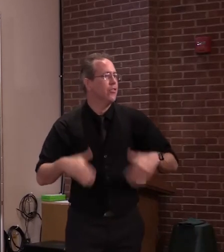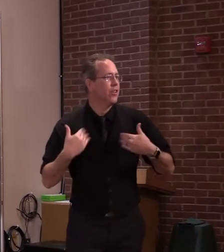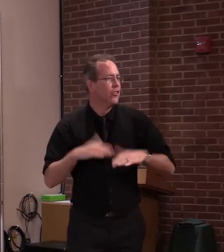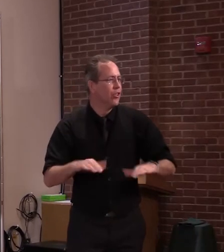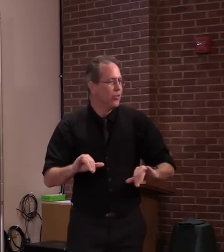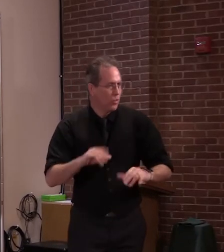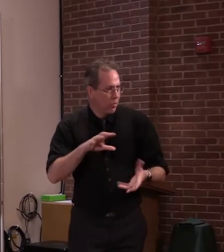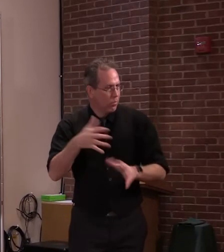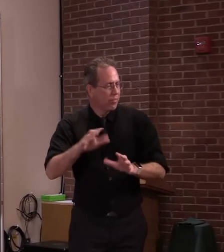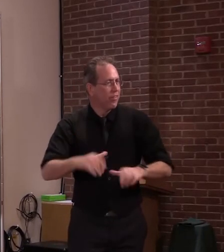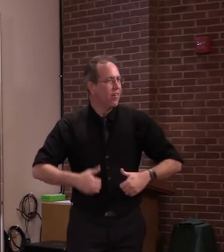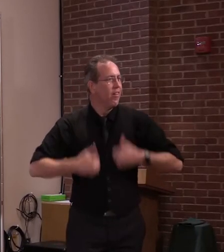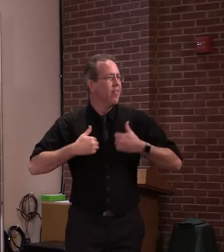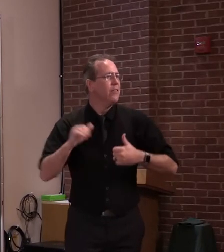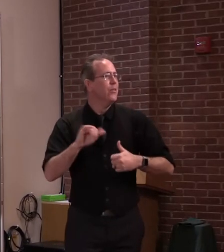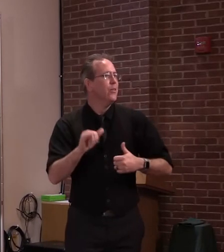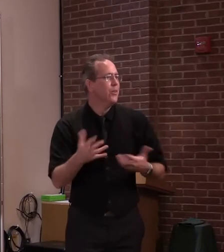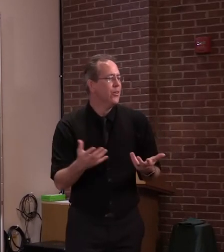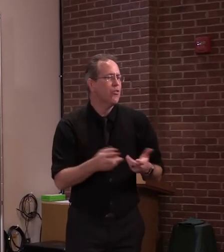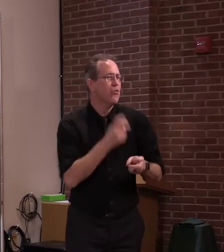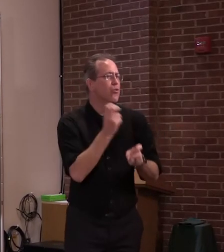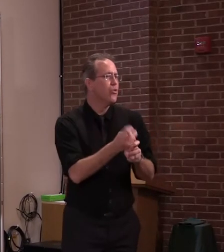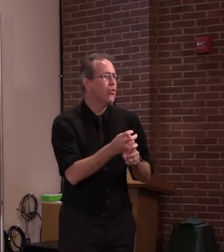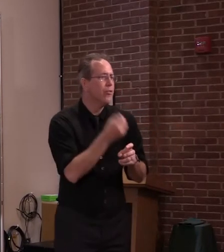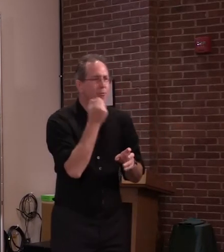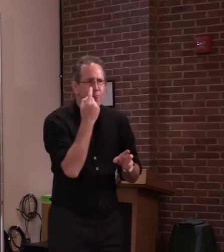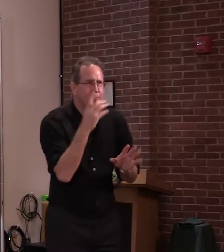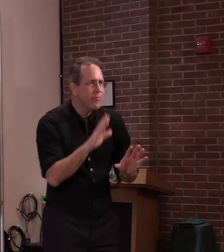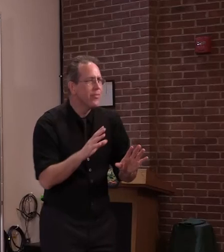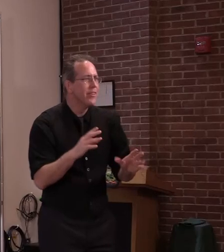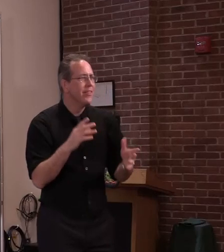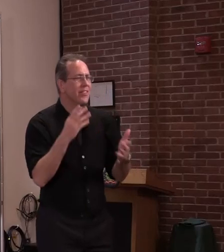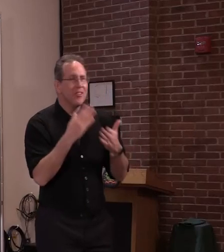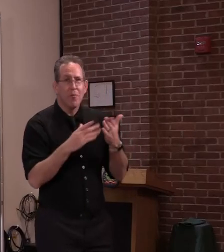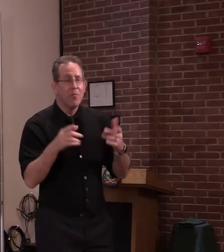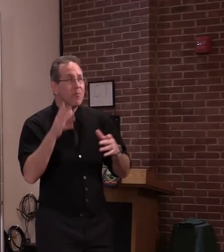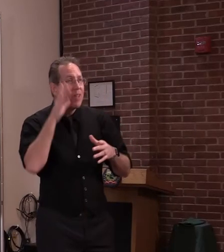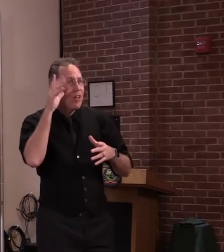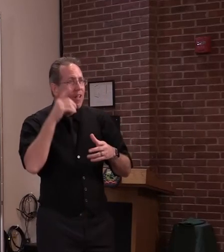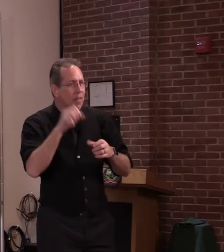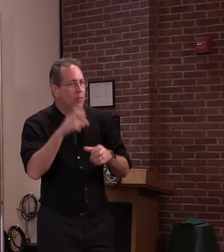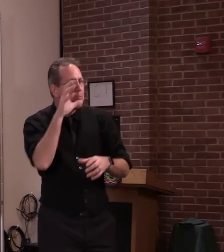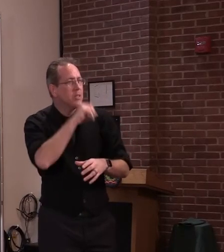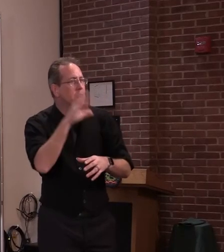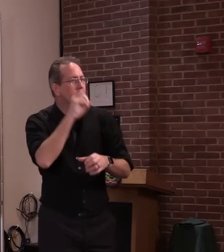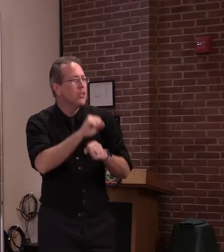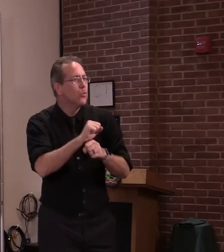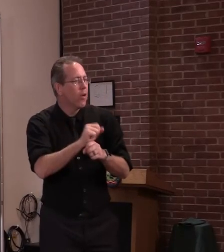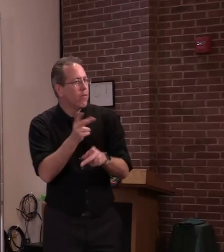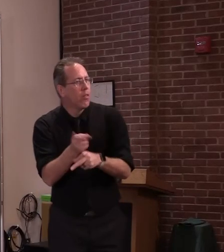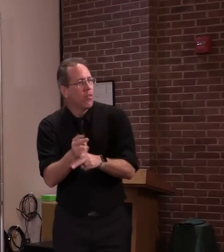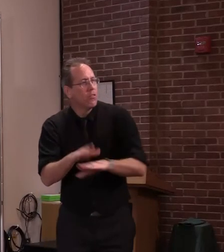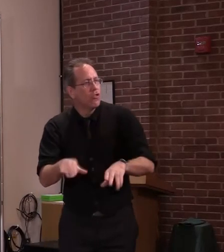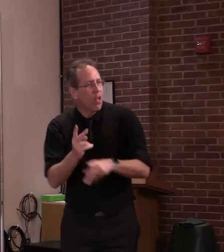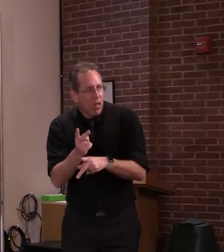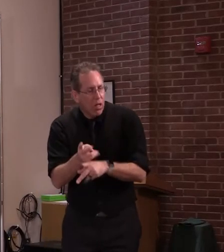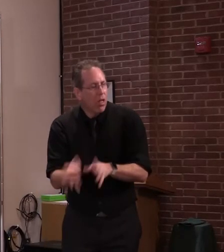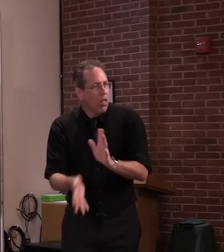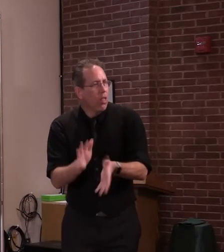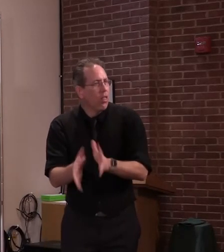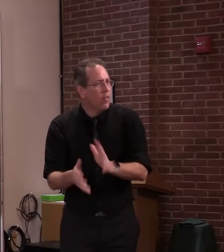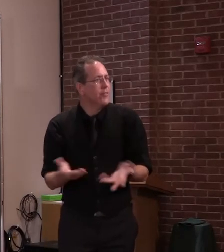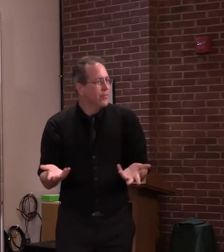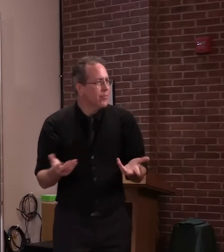very, very hard. There's a lot of missed work. There's a lot of scrambling to figure out childcare, and I think that's really the big struggle